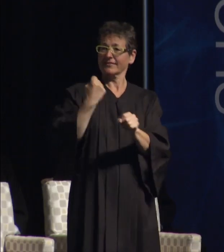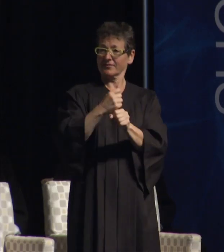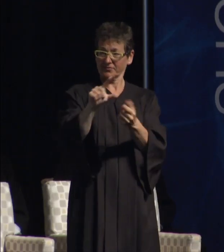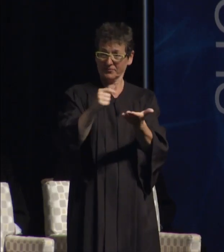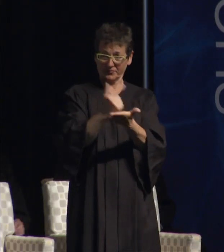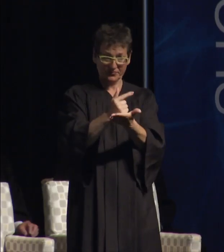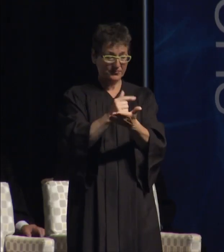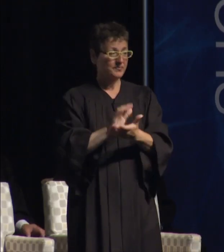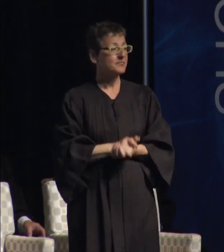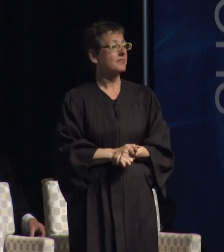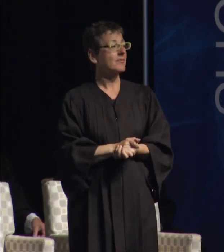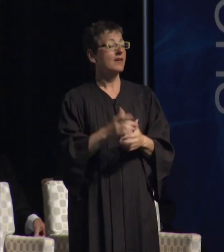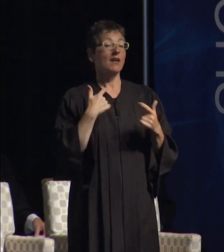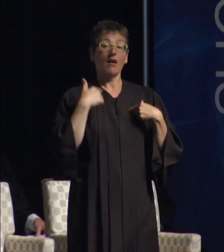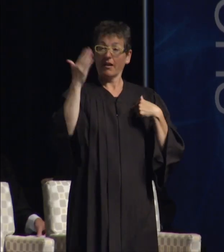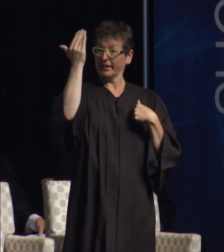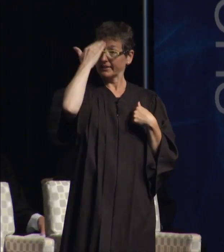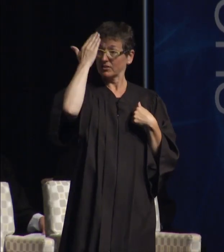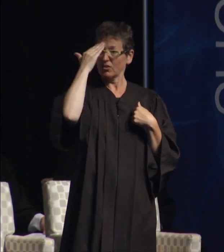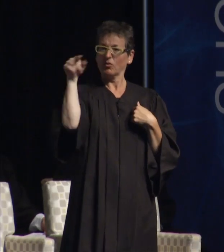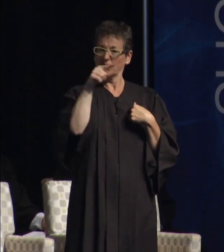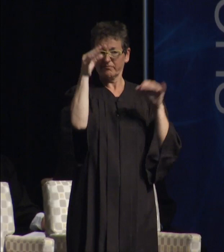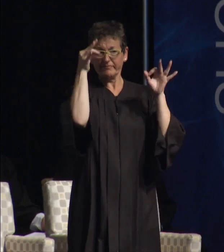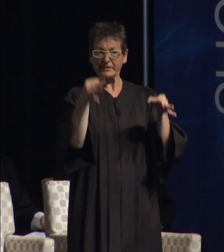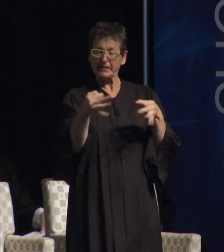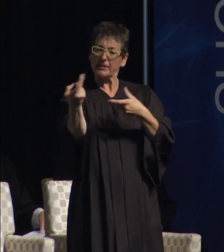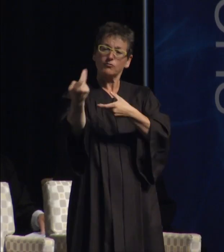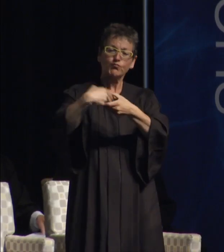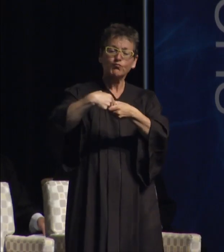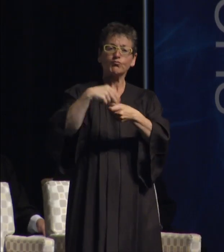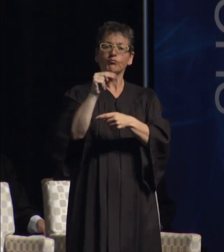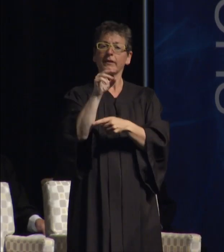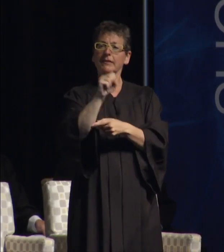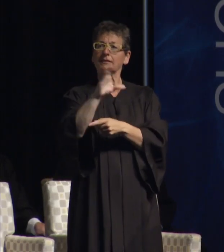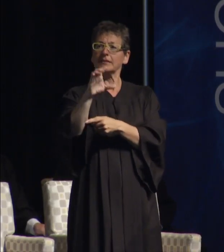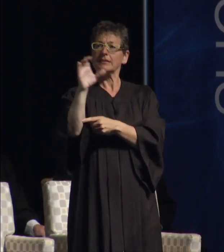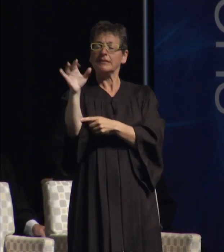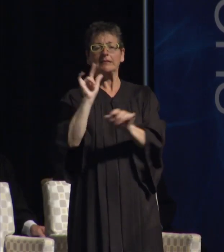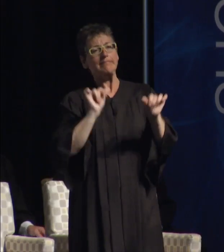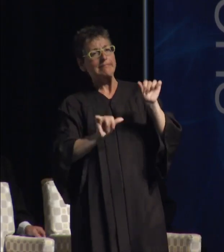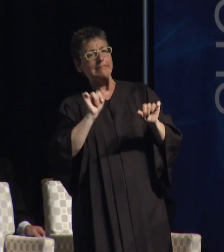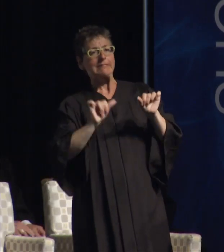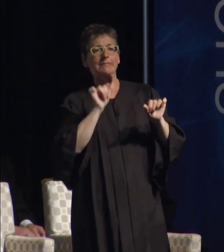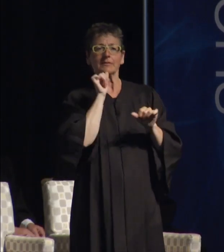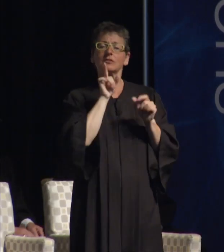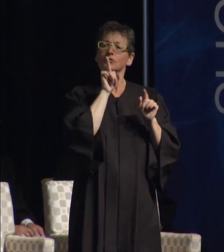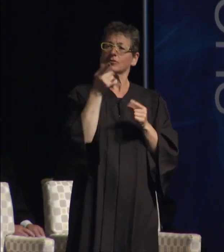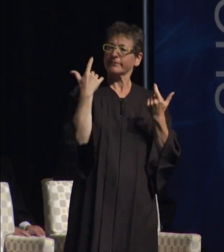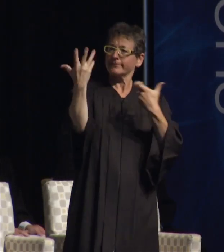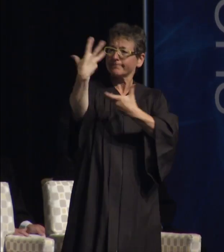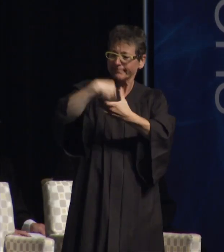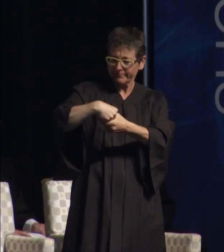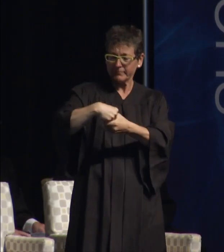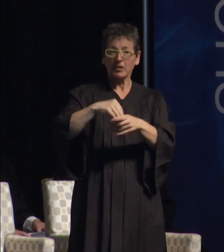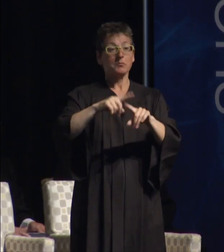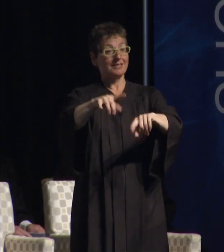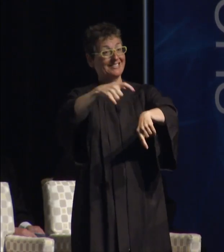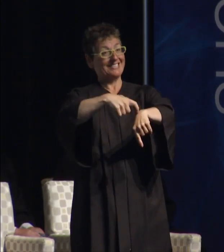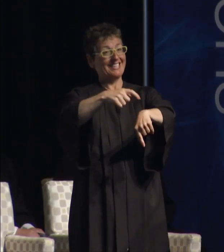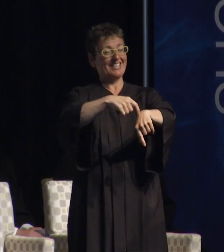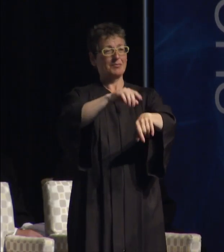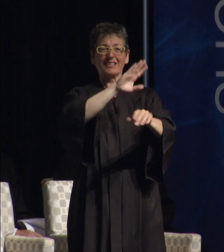decision to embark upon your learning journey at NSCC was not an easy one. The timing is never